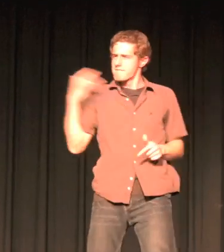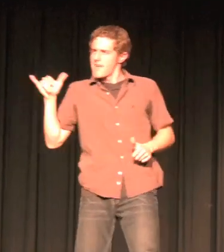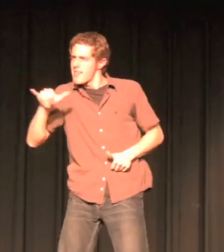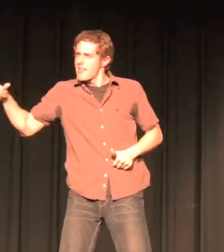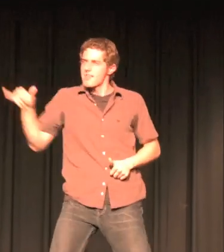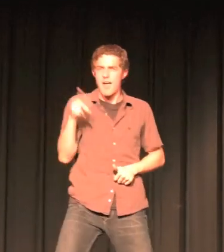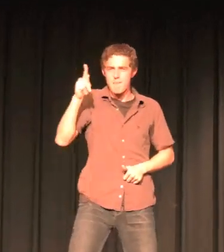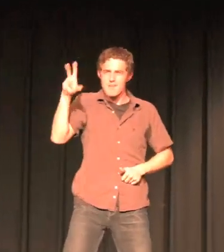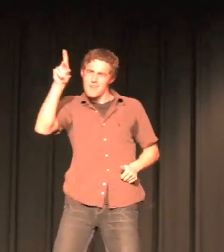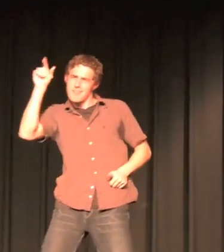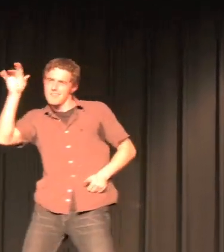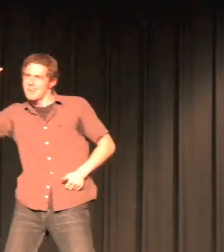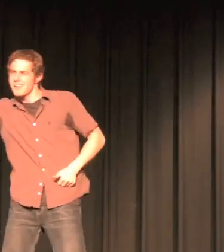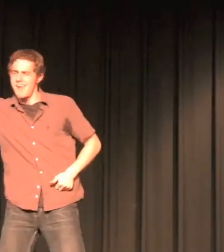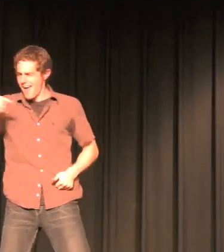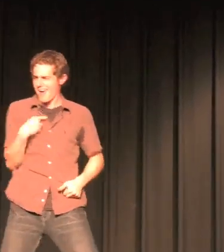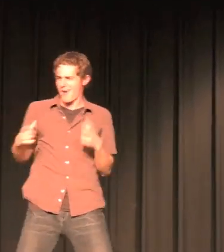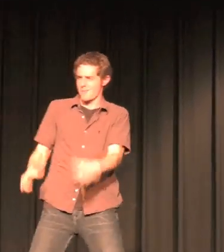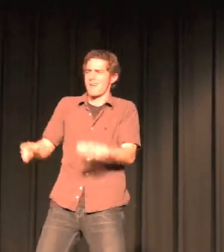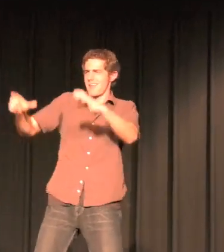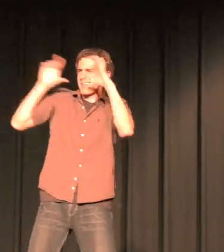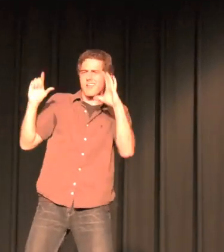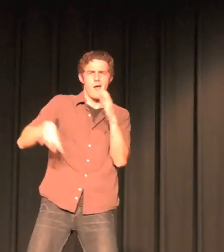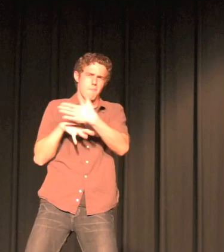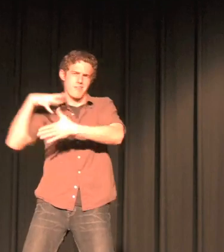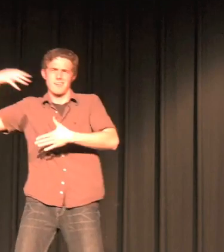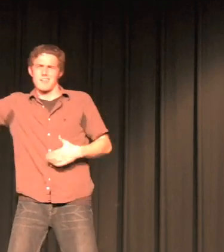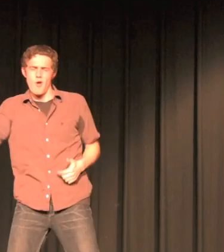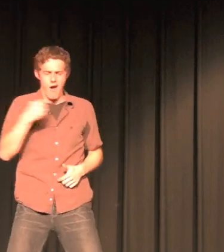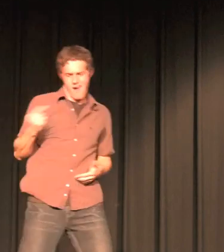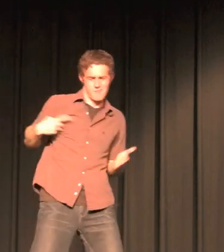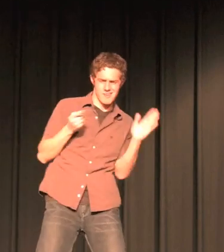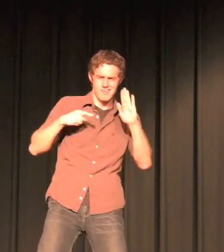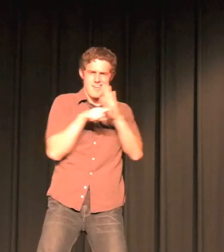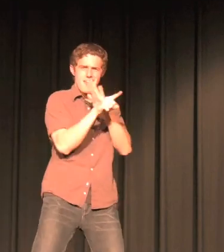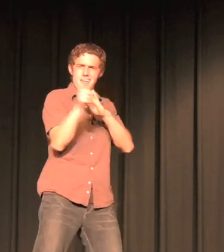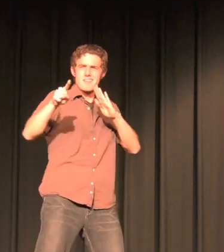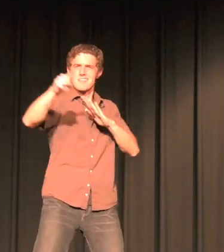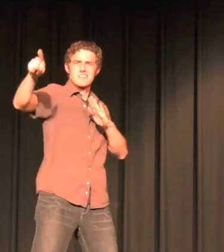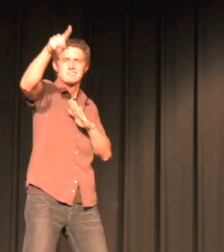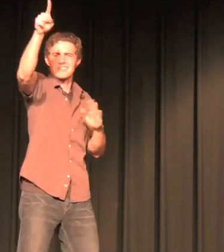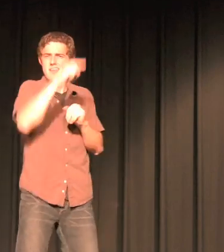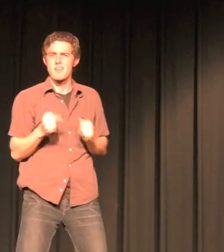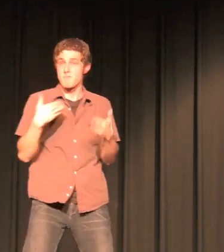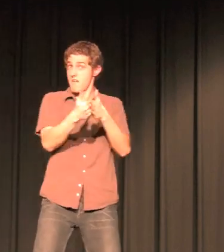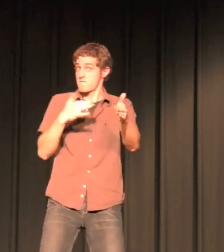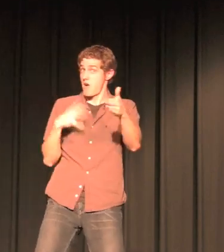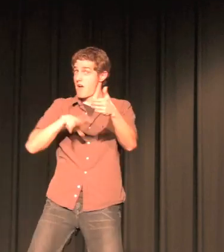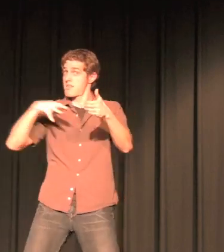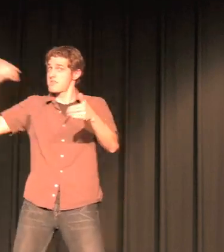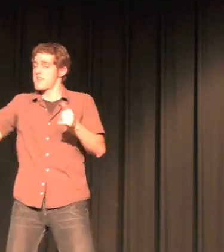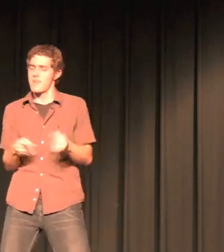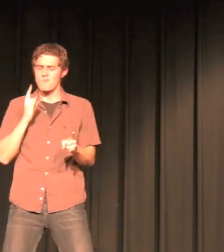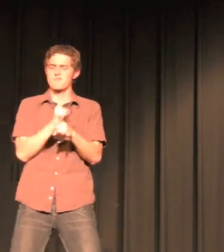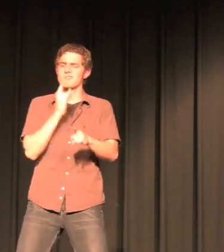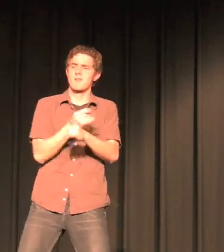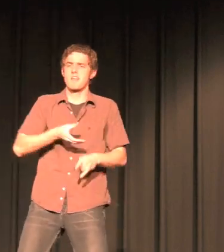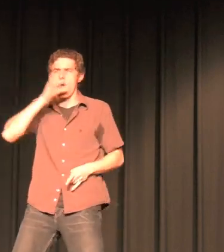morning feeling like P. Diddy. Hey, what up, girl? My glasses, I'm out the door. I'm gonna hit this city. Let's before go. I leave, brush my